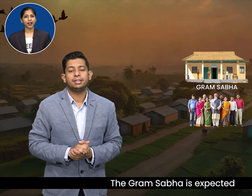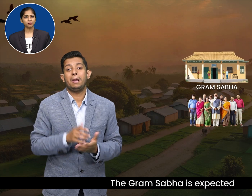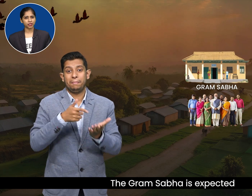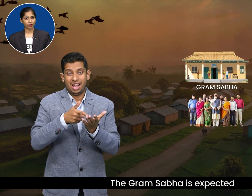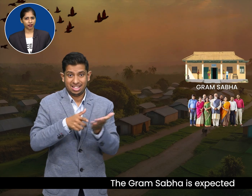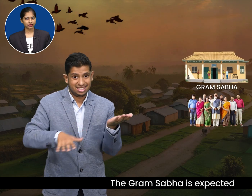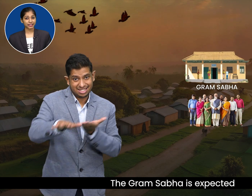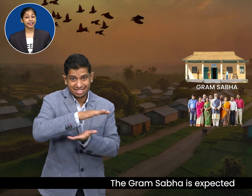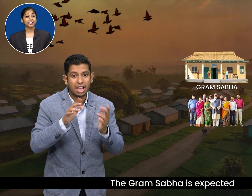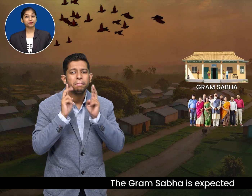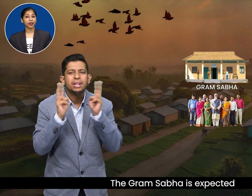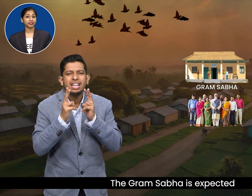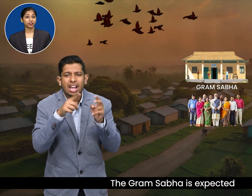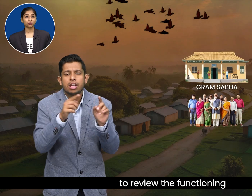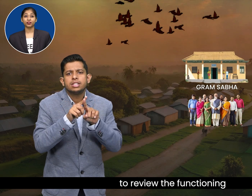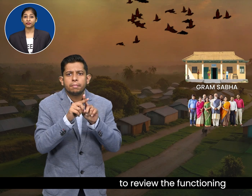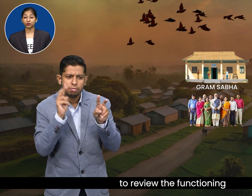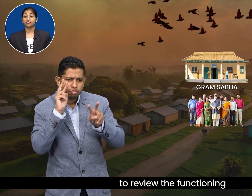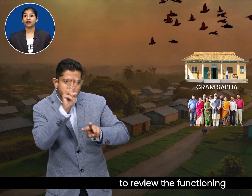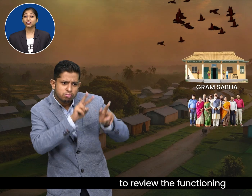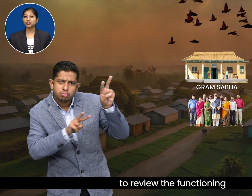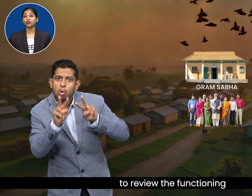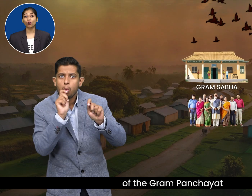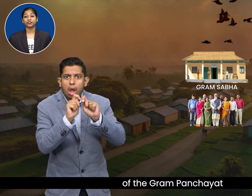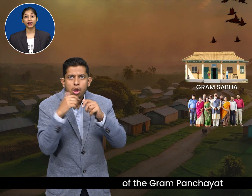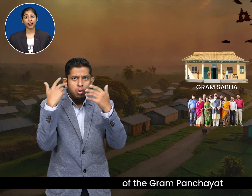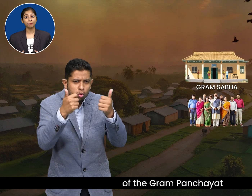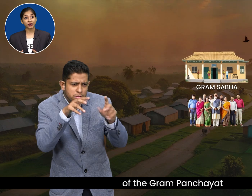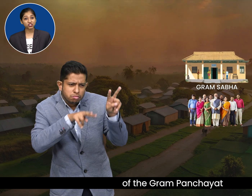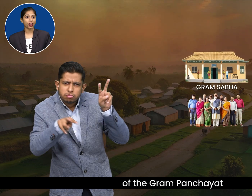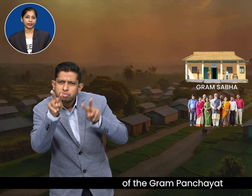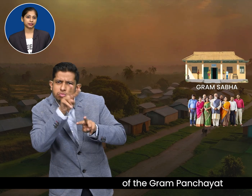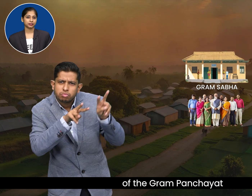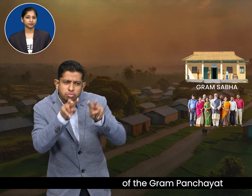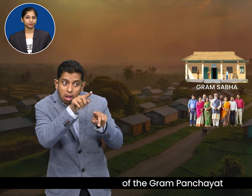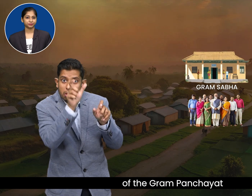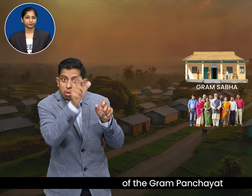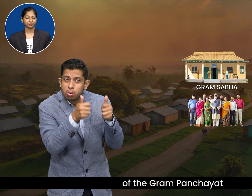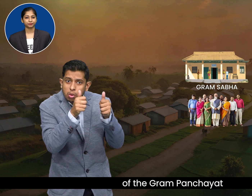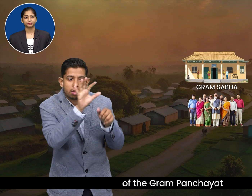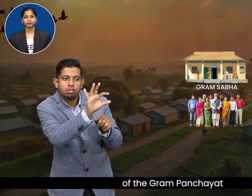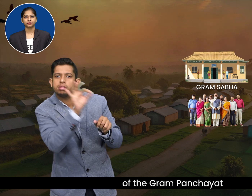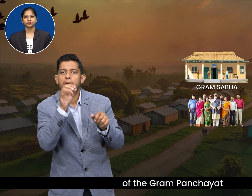The Gram Sabha is expected to review the functioning of the Gram Panchayat